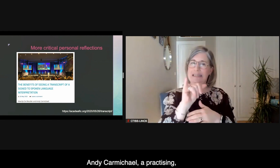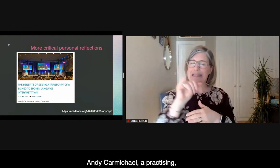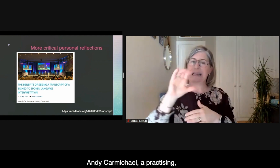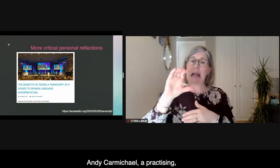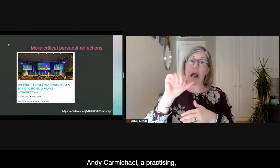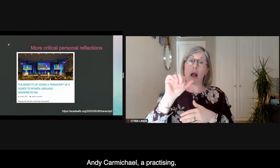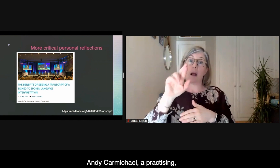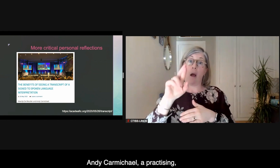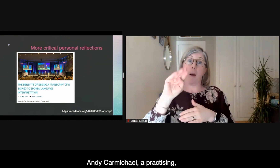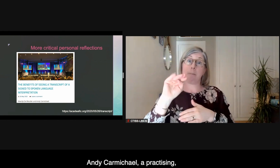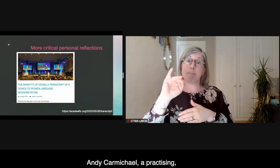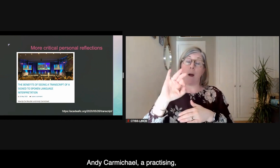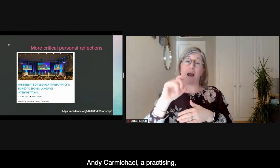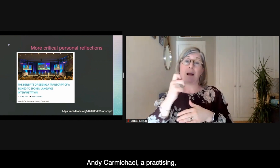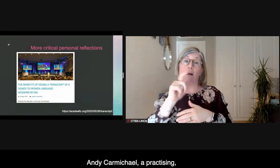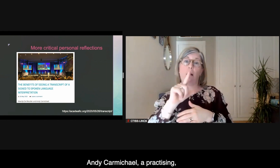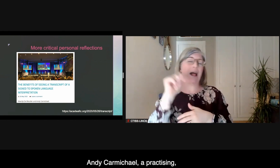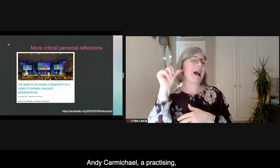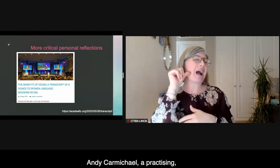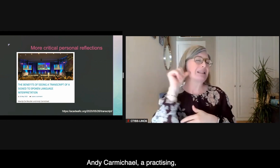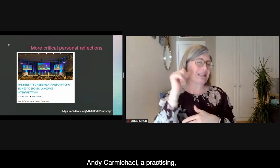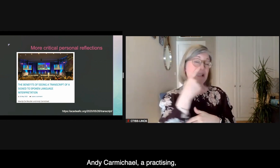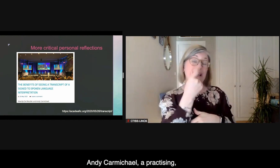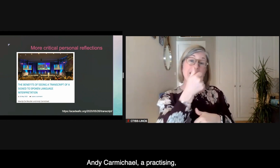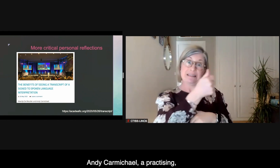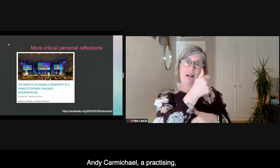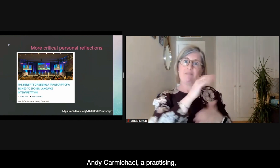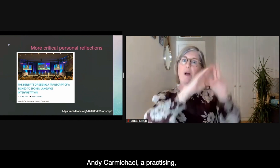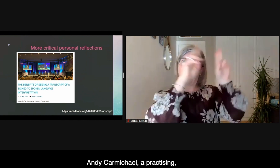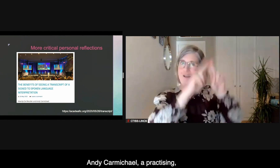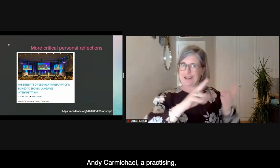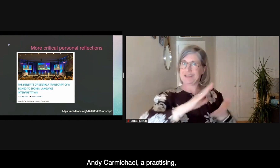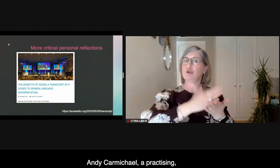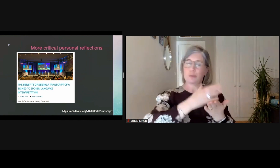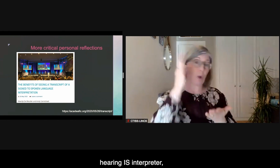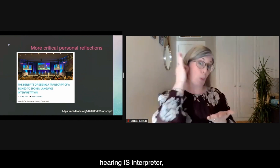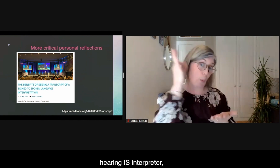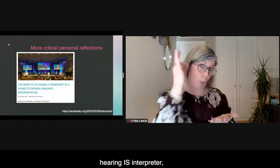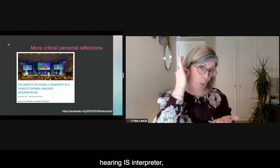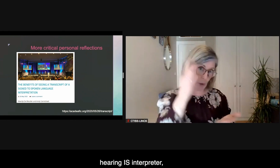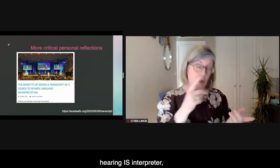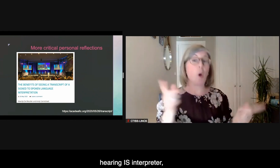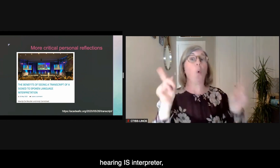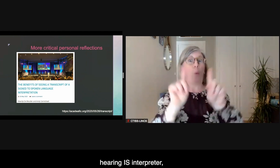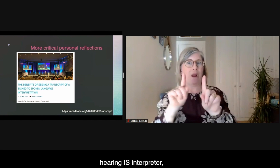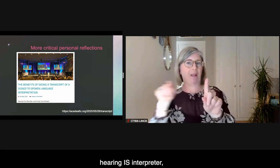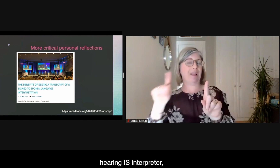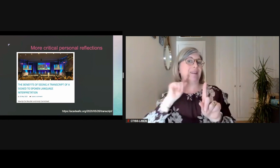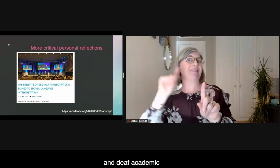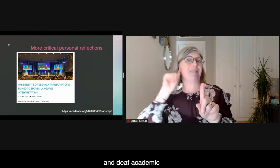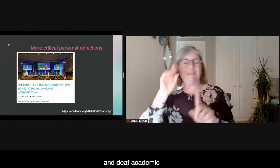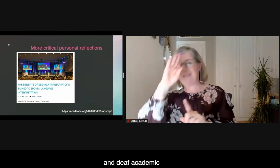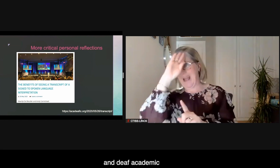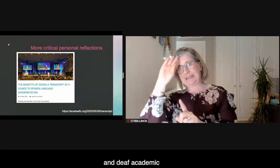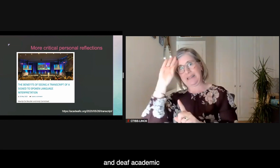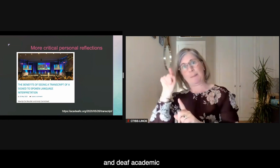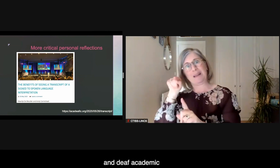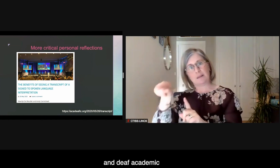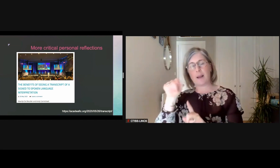is co-authored by Andy Carmichael, a practicing hearing IS interpreter, and deaf academic Dr. Marta de Mulder.